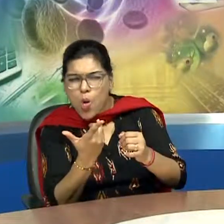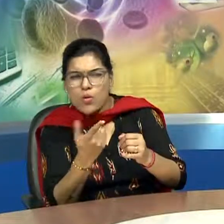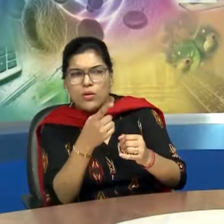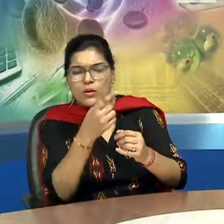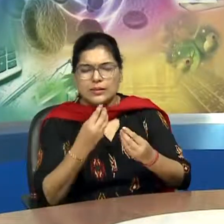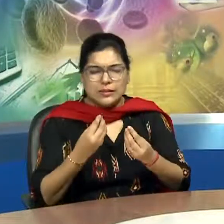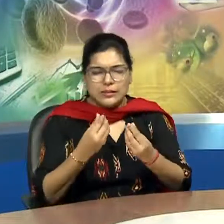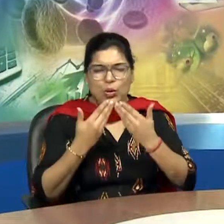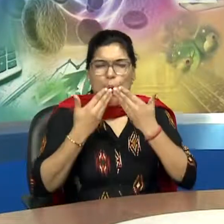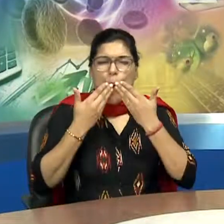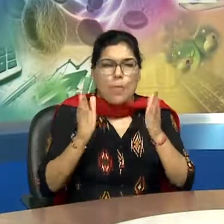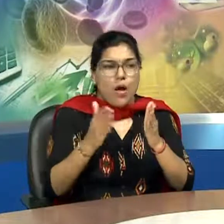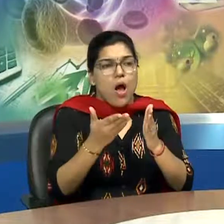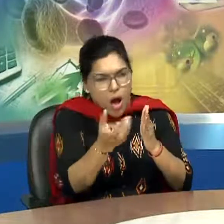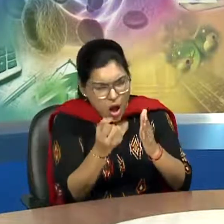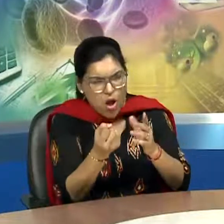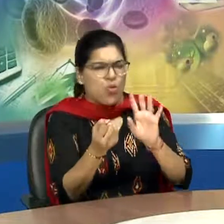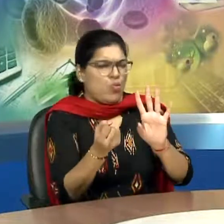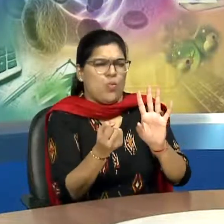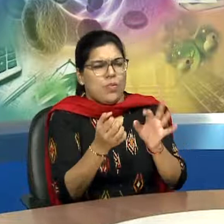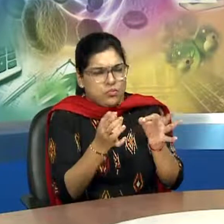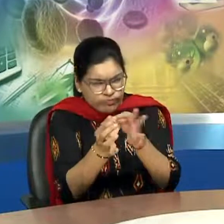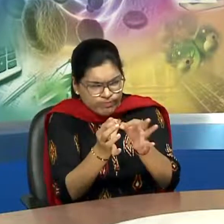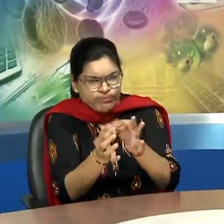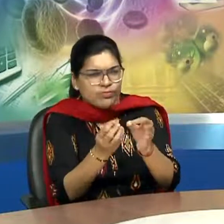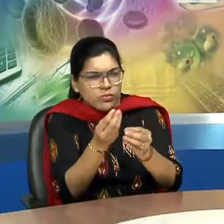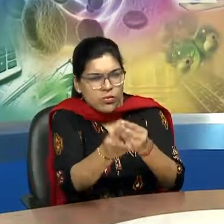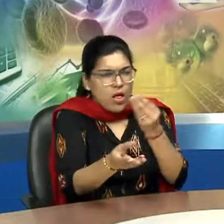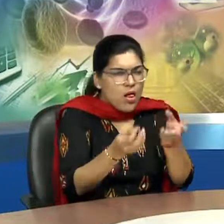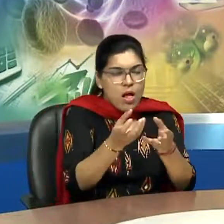the major primary treatment.